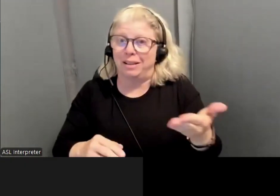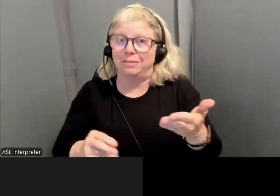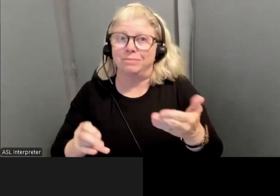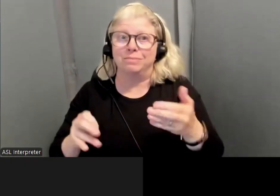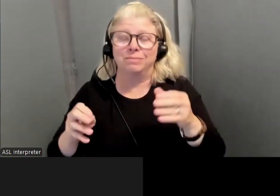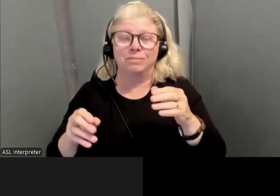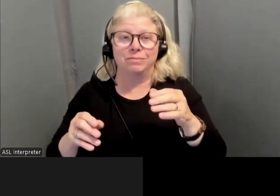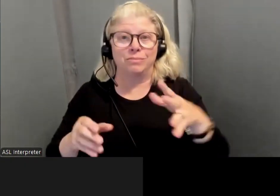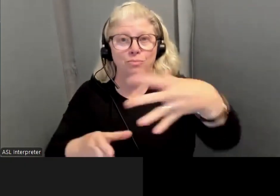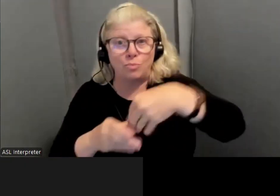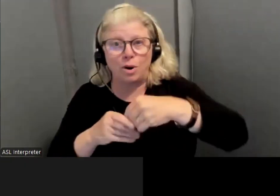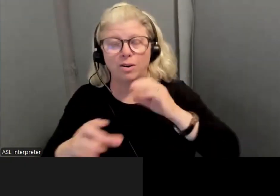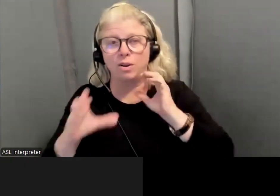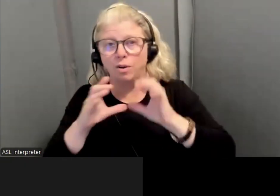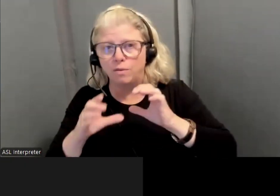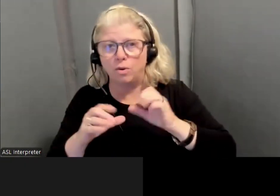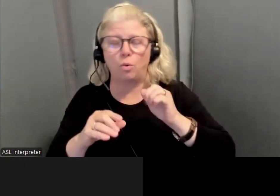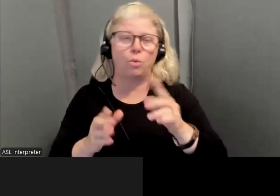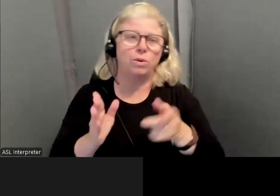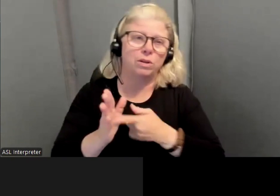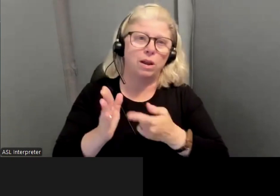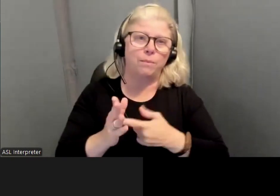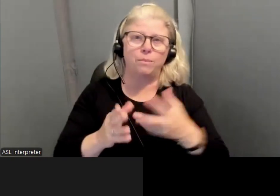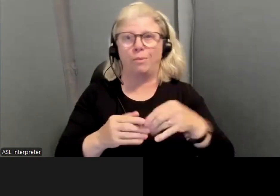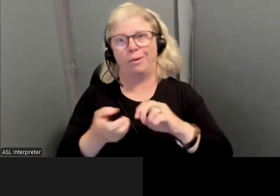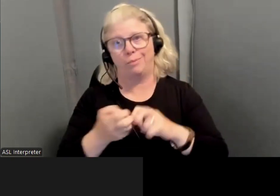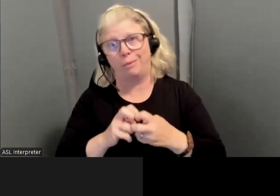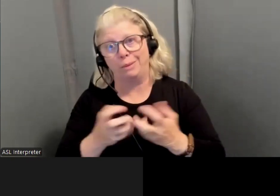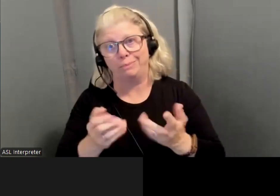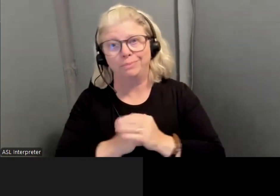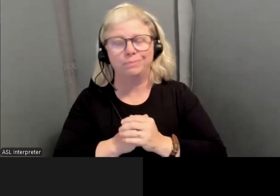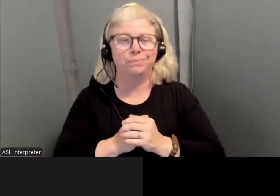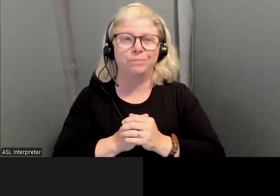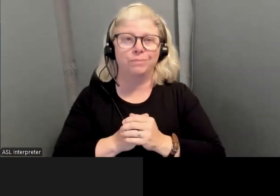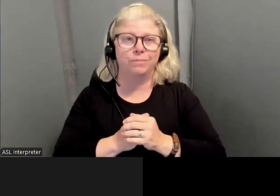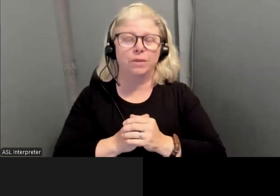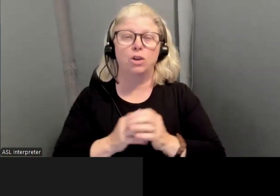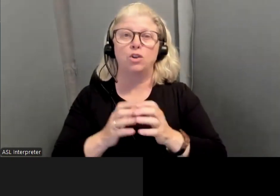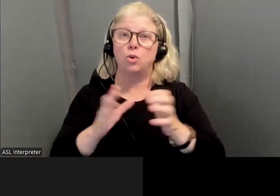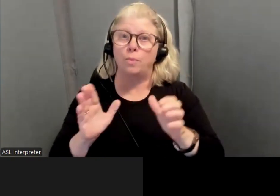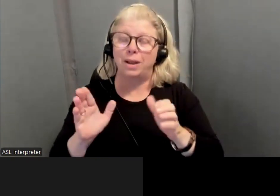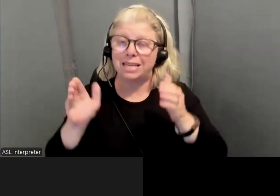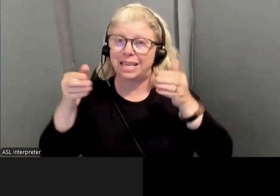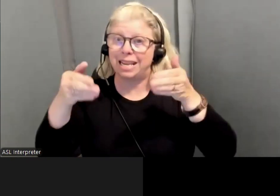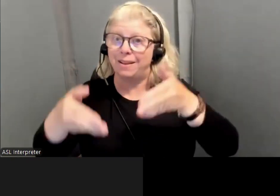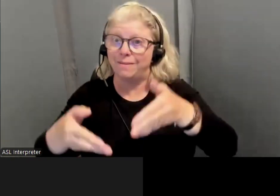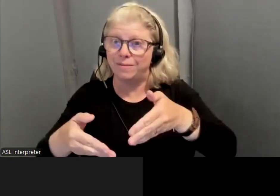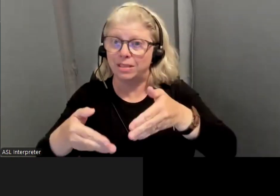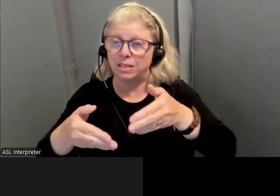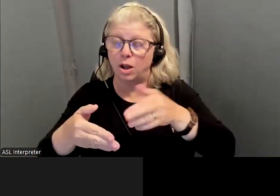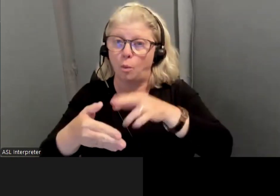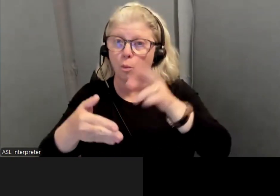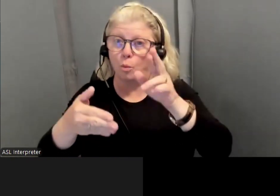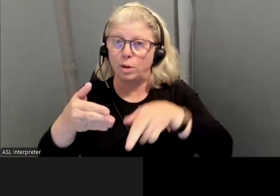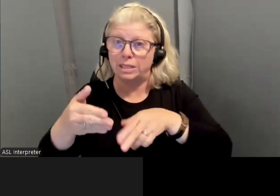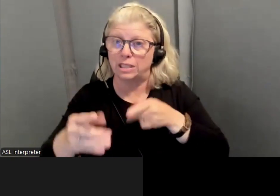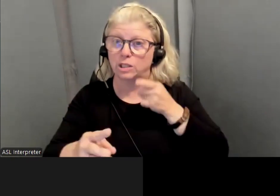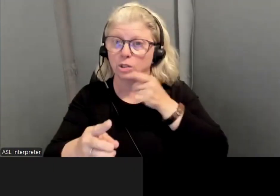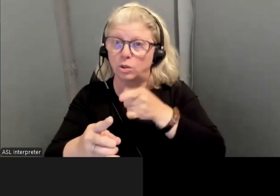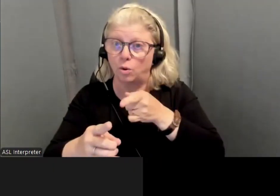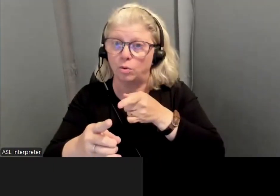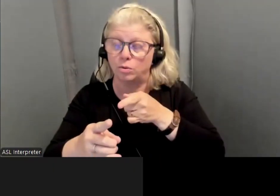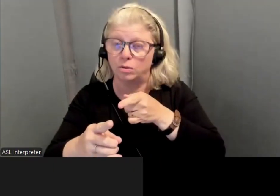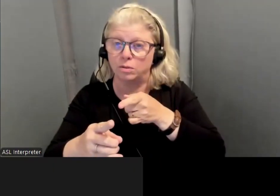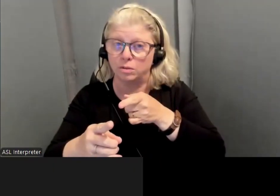the conversation, or sometimes part of the problem. So too much emphasis on results